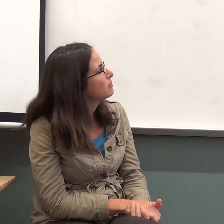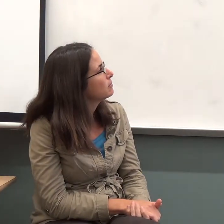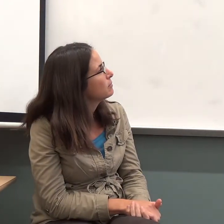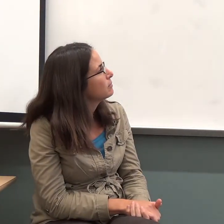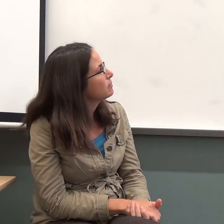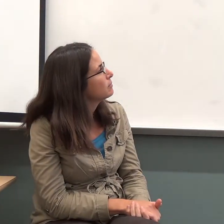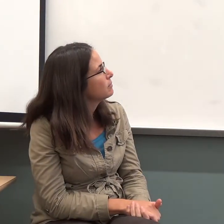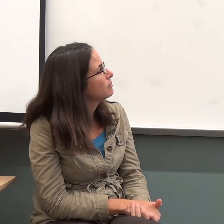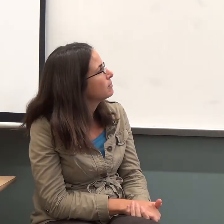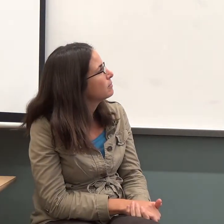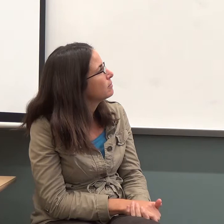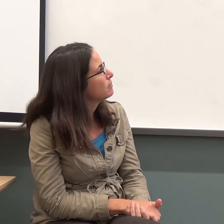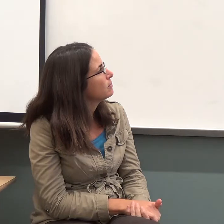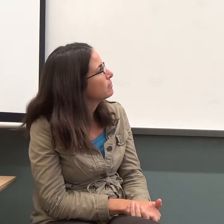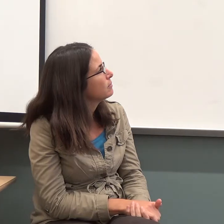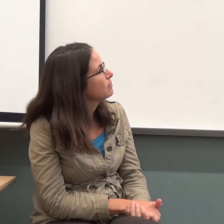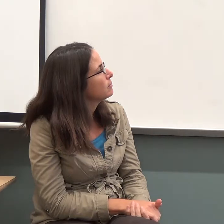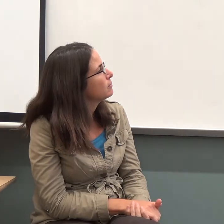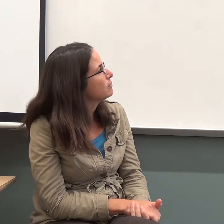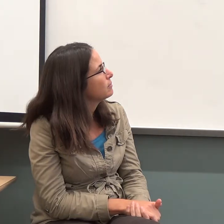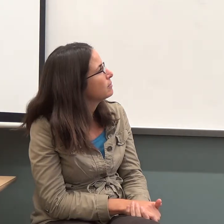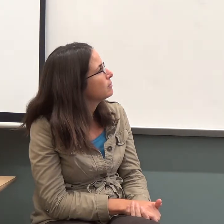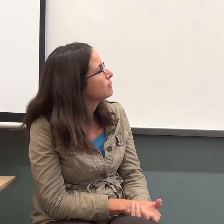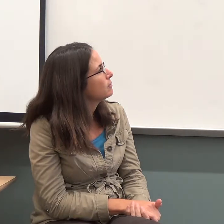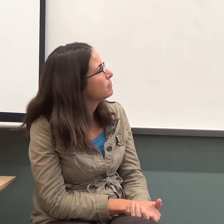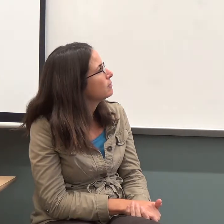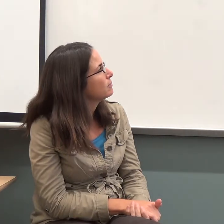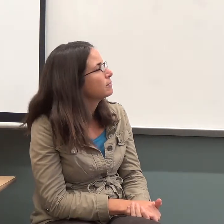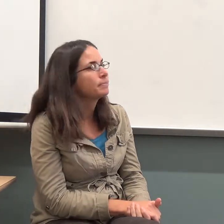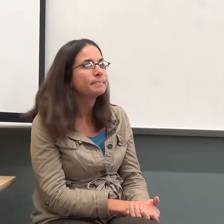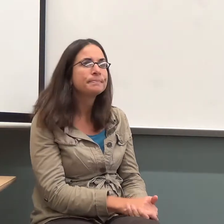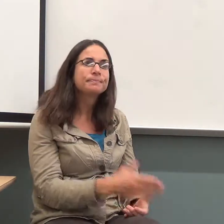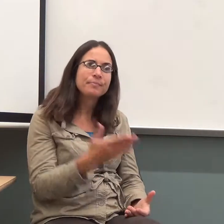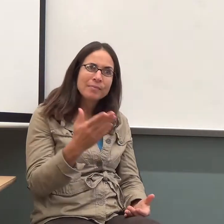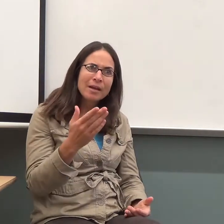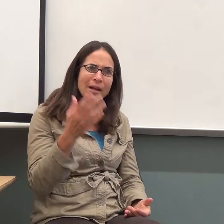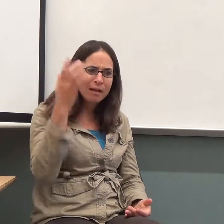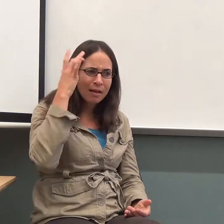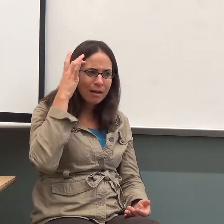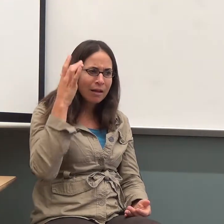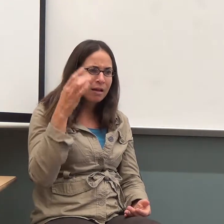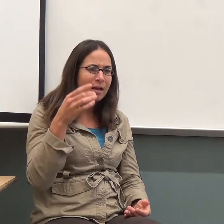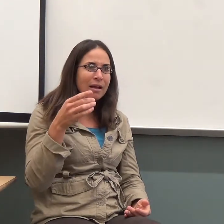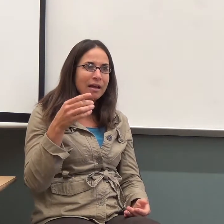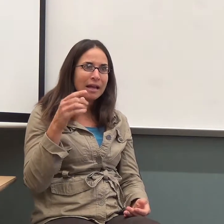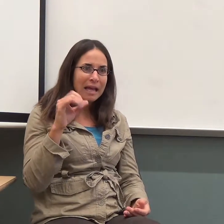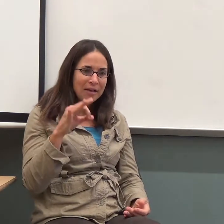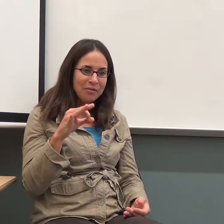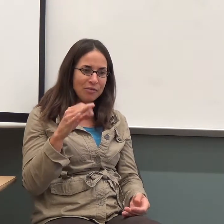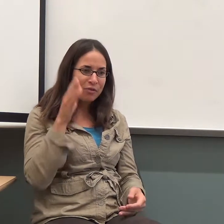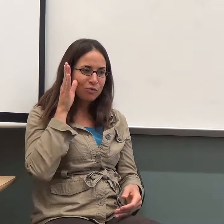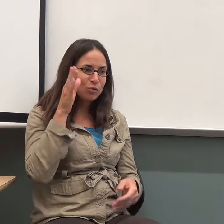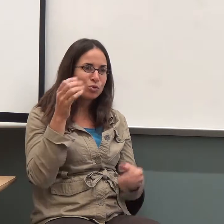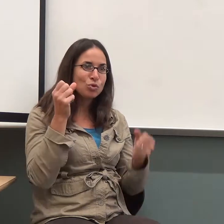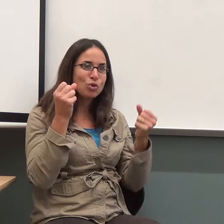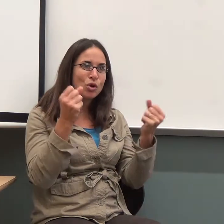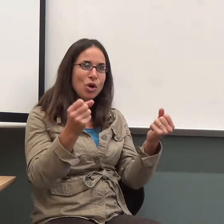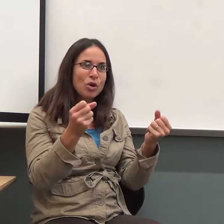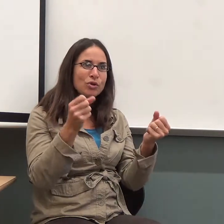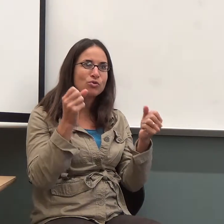very confusing. Oh my gosh, I didn't even think about this with future cars. But with a future car that drives itself, does that make you a driver or a passenger? I